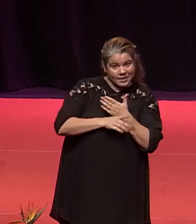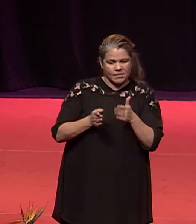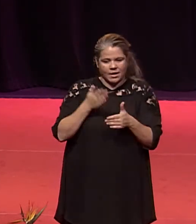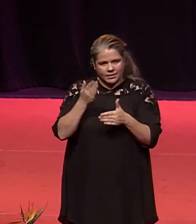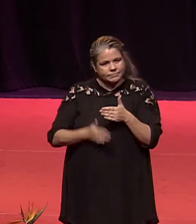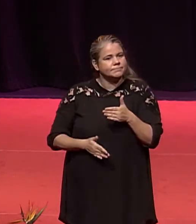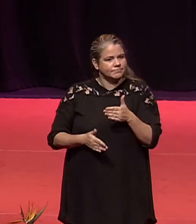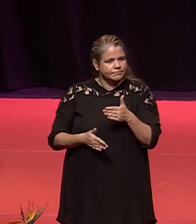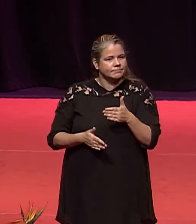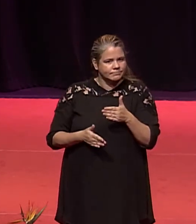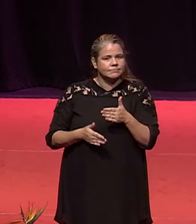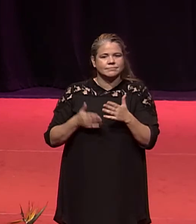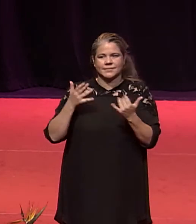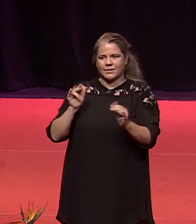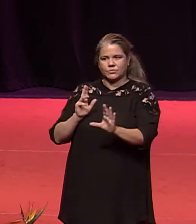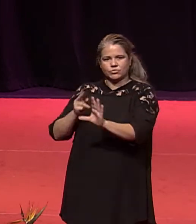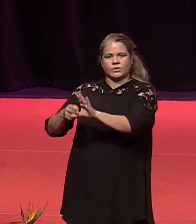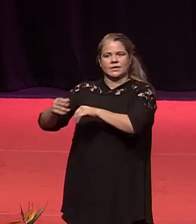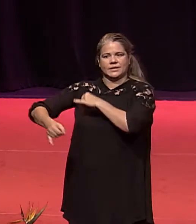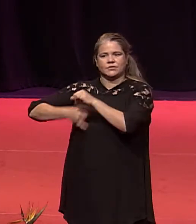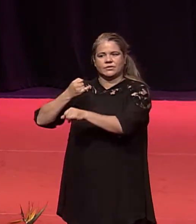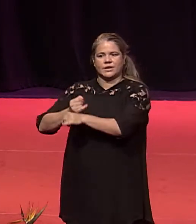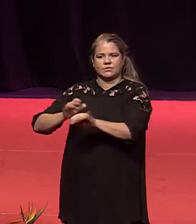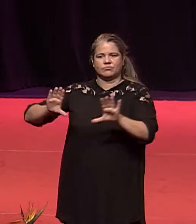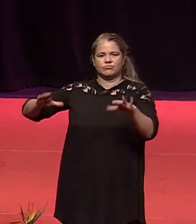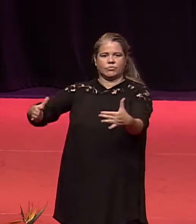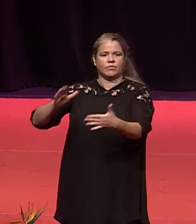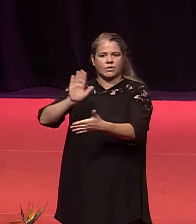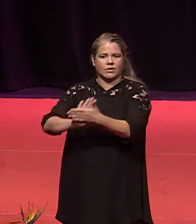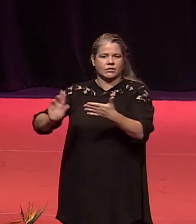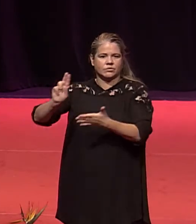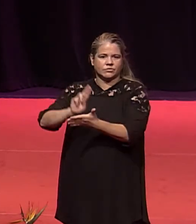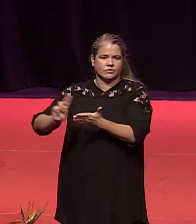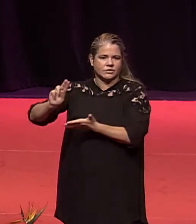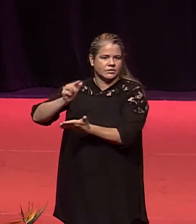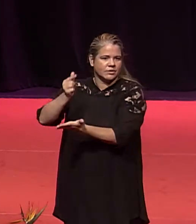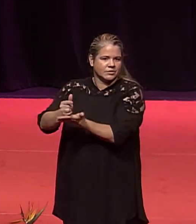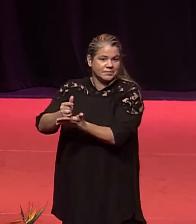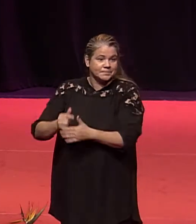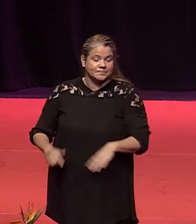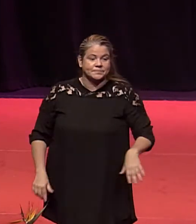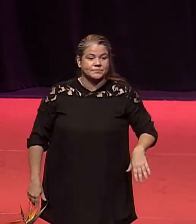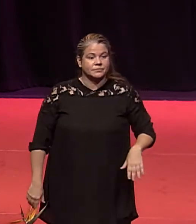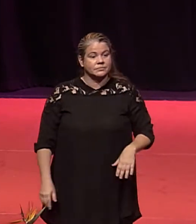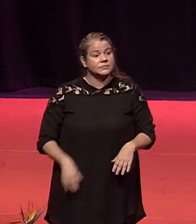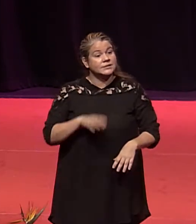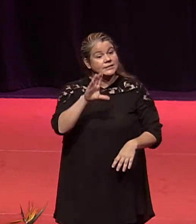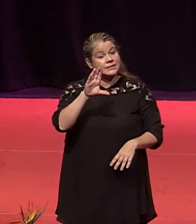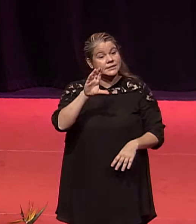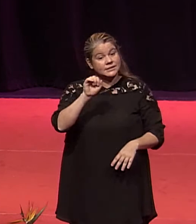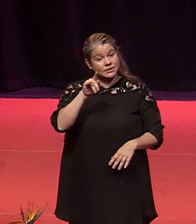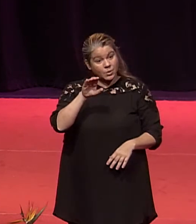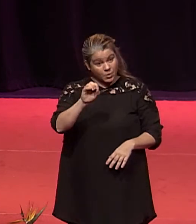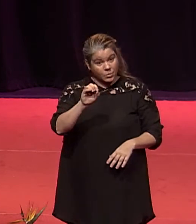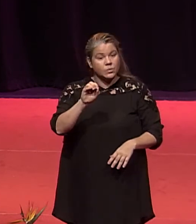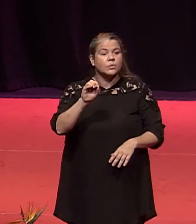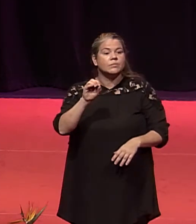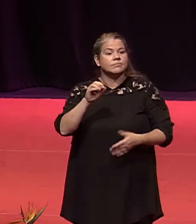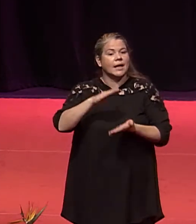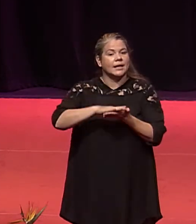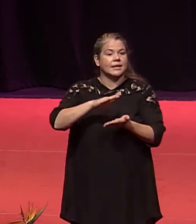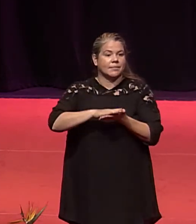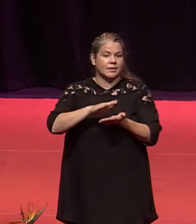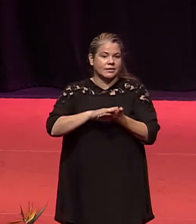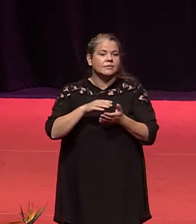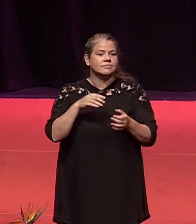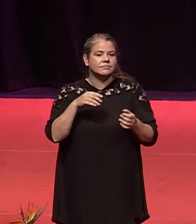and symbolizes that they are joining the international community of scholars. Chief Operating Officer and Vice President Academic Paul Armstrong will place